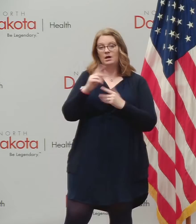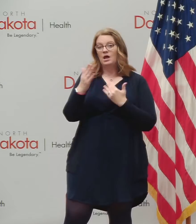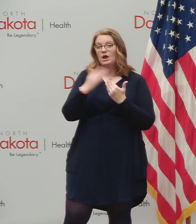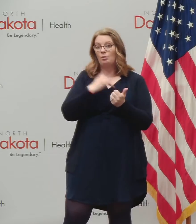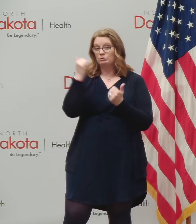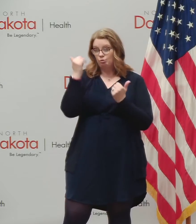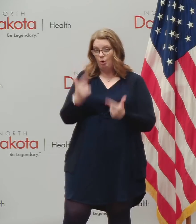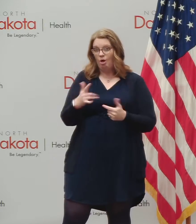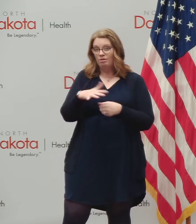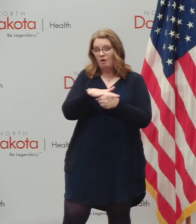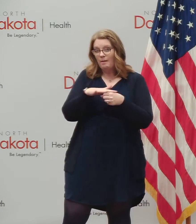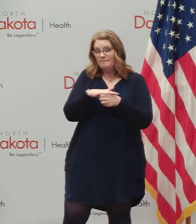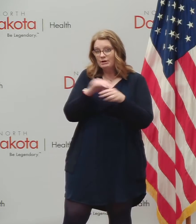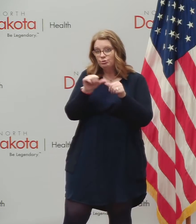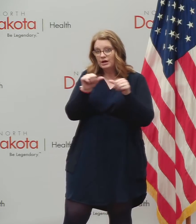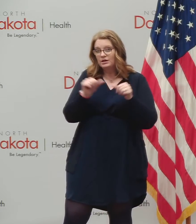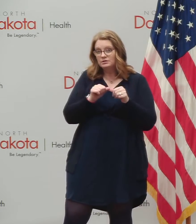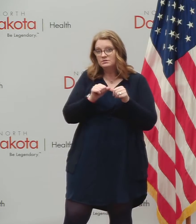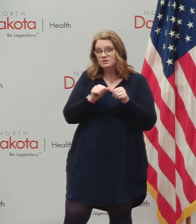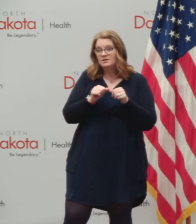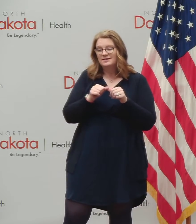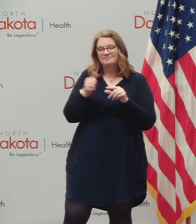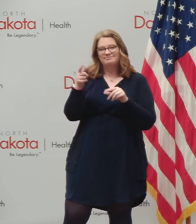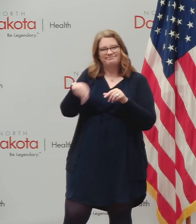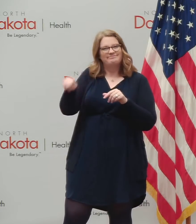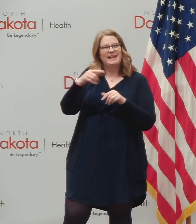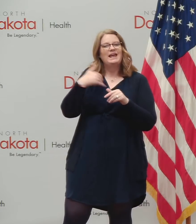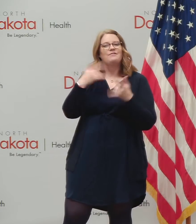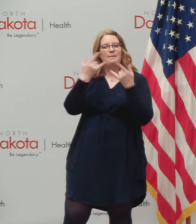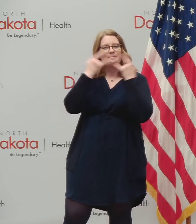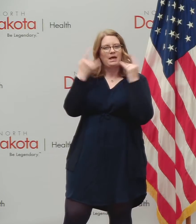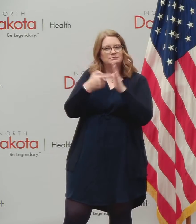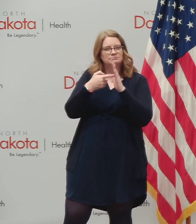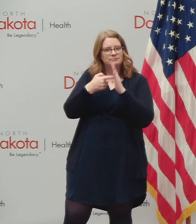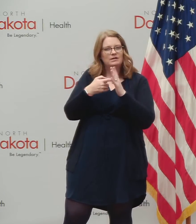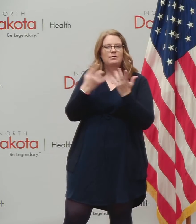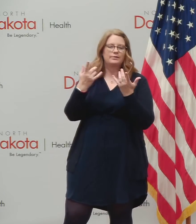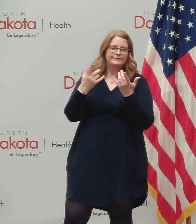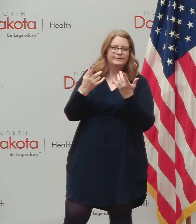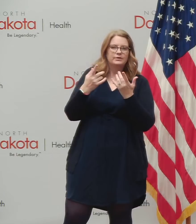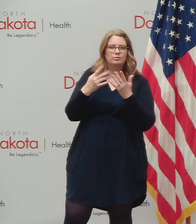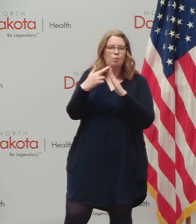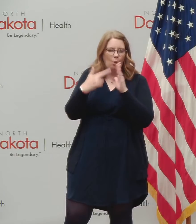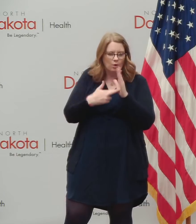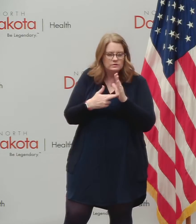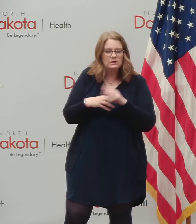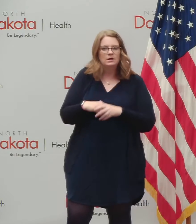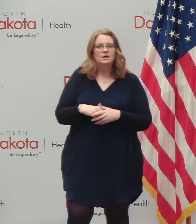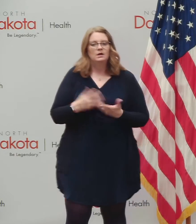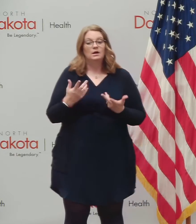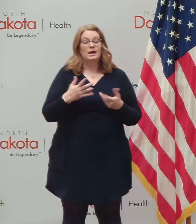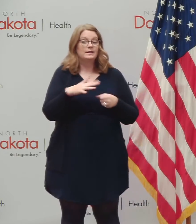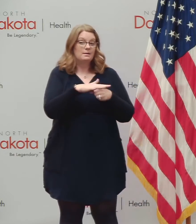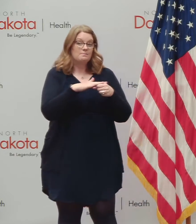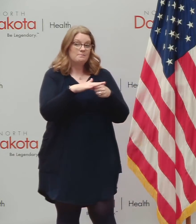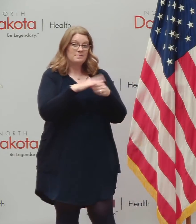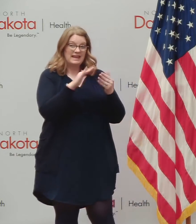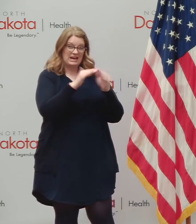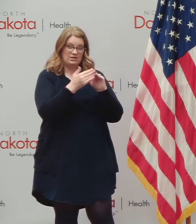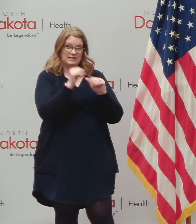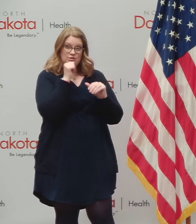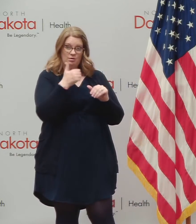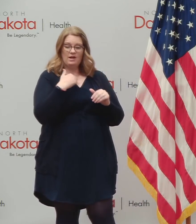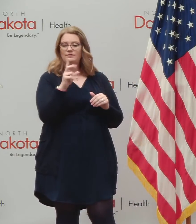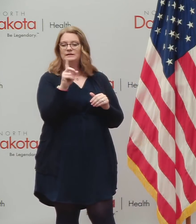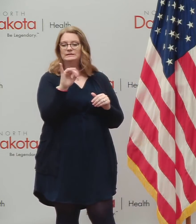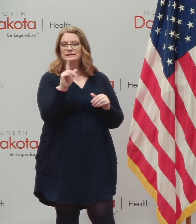areas with some kind of mask measures in place. And the 2 metro areas that don't have them as yet, Dickinson